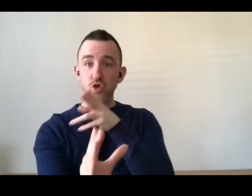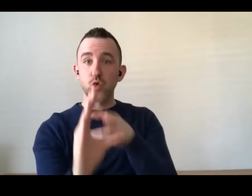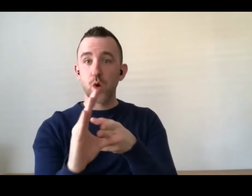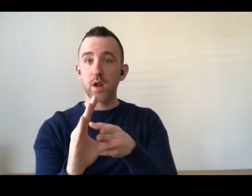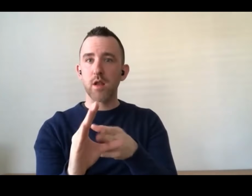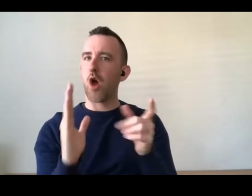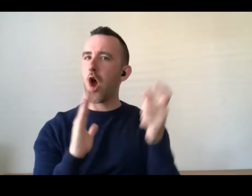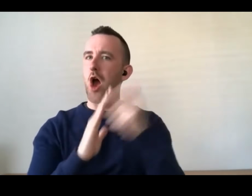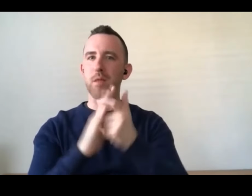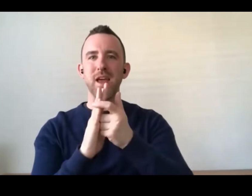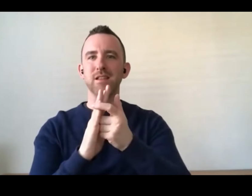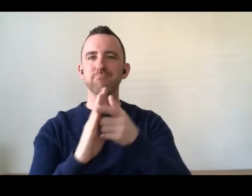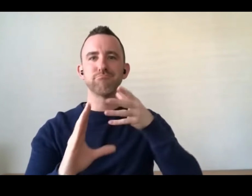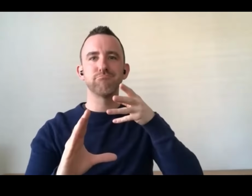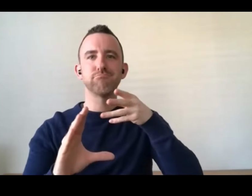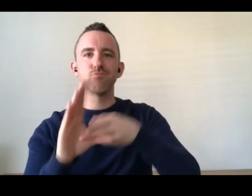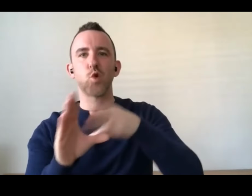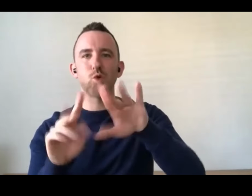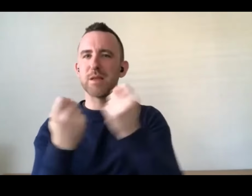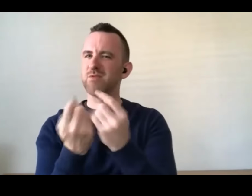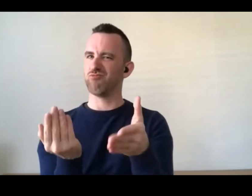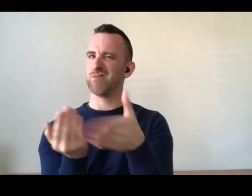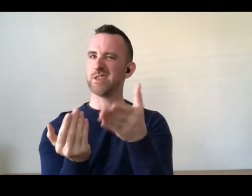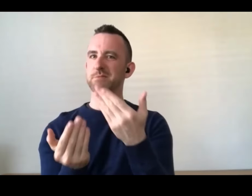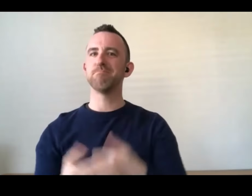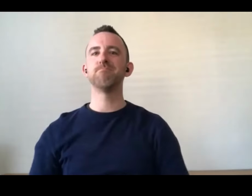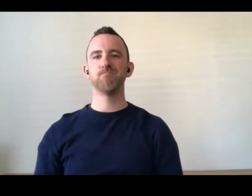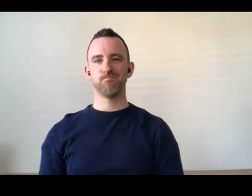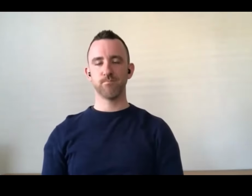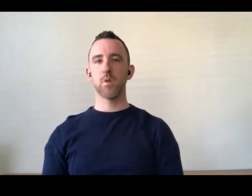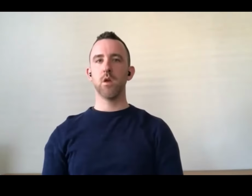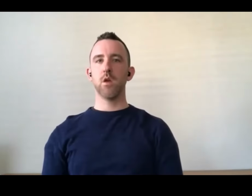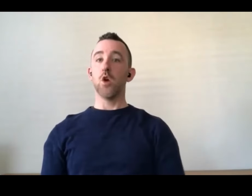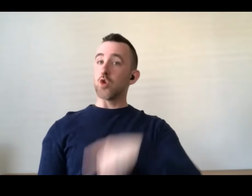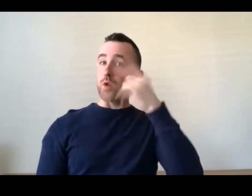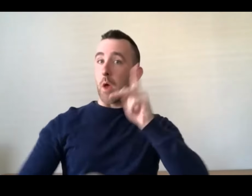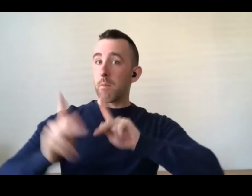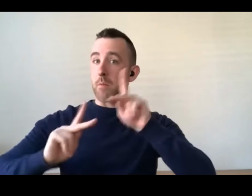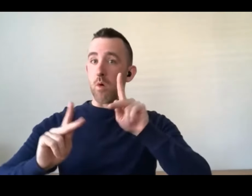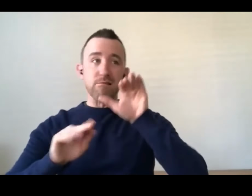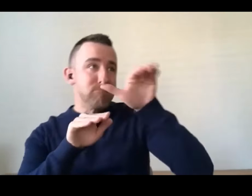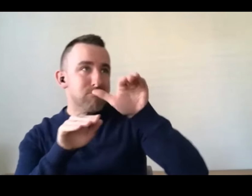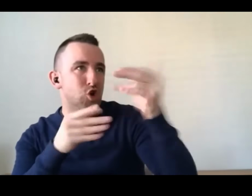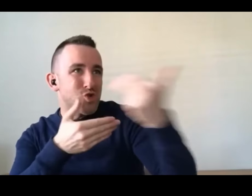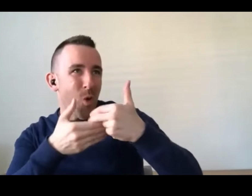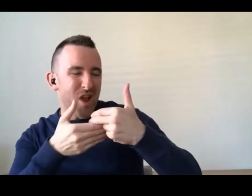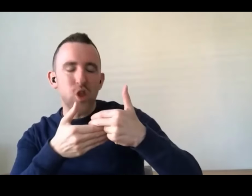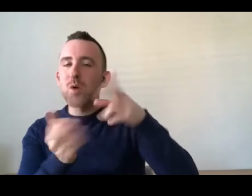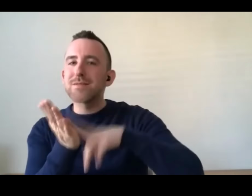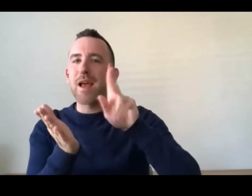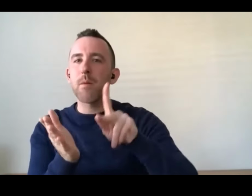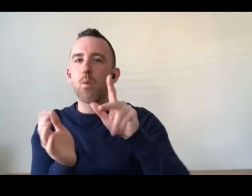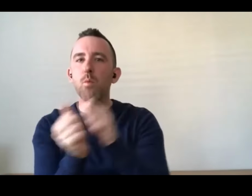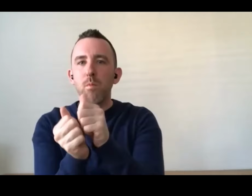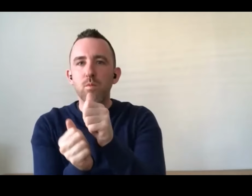be automatically added to your team. It's pretty easy. So you tell people to join. You can sign up by yourself or with other